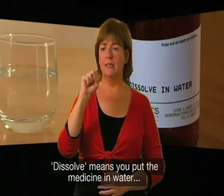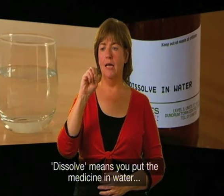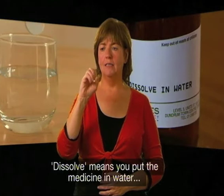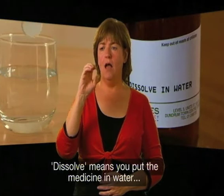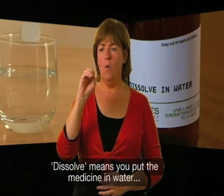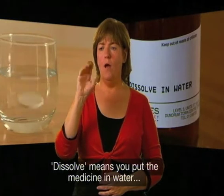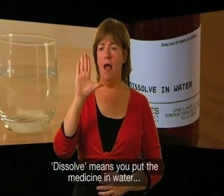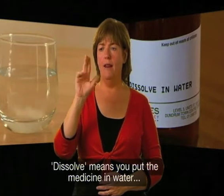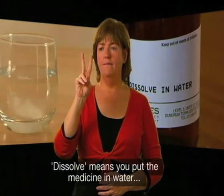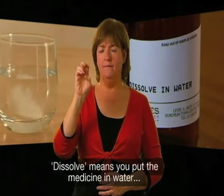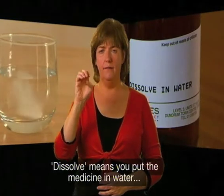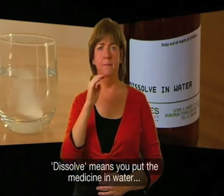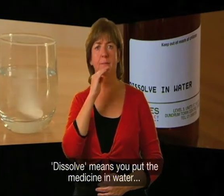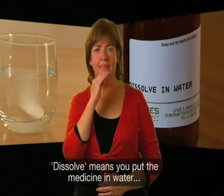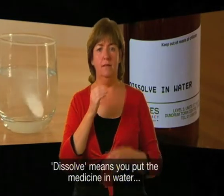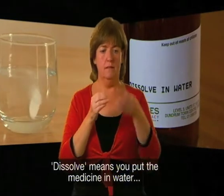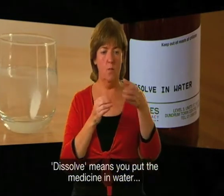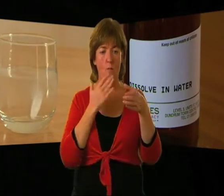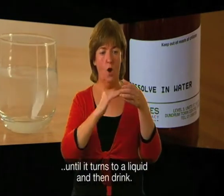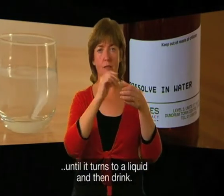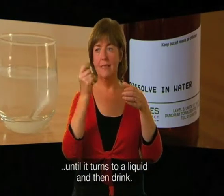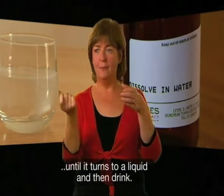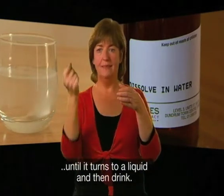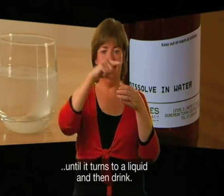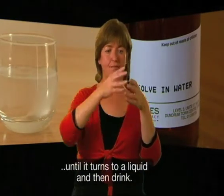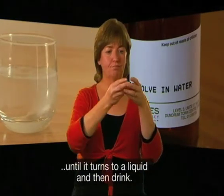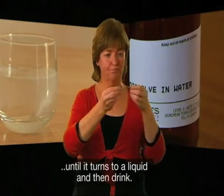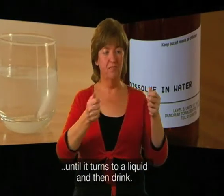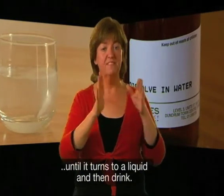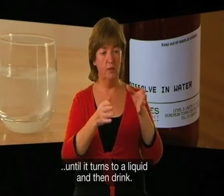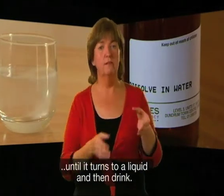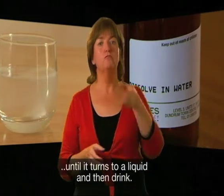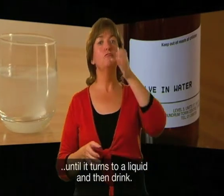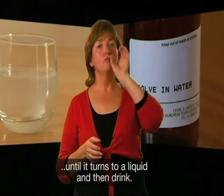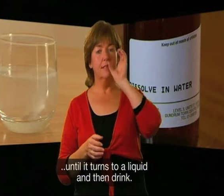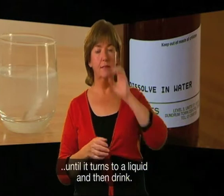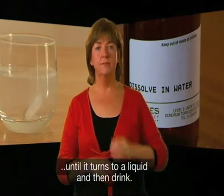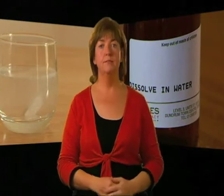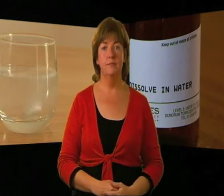Dissolve means you put the medicine in water until it turns to a liquid and then drink.